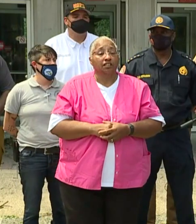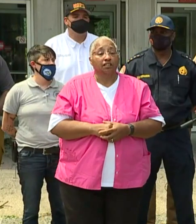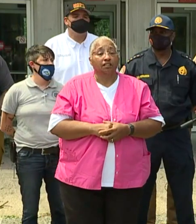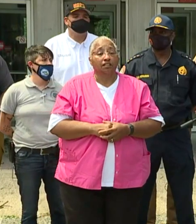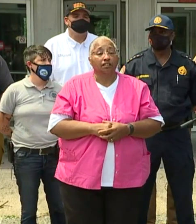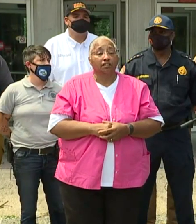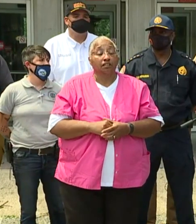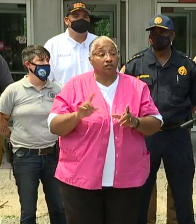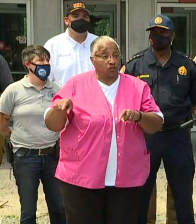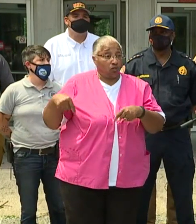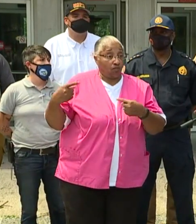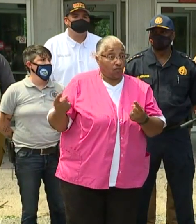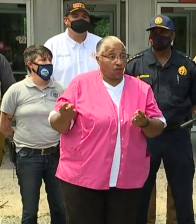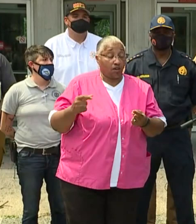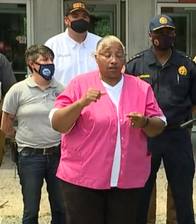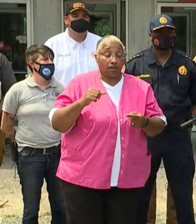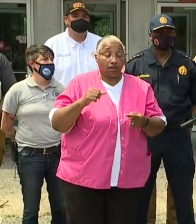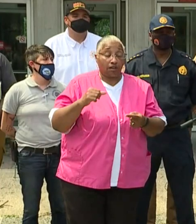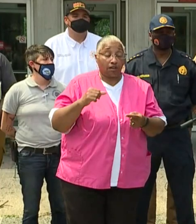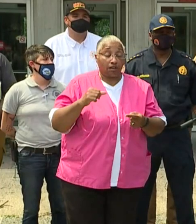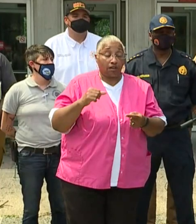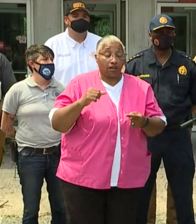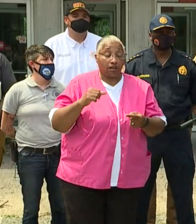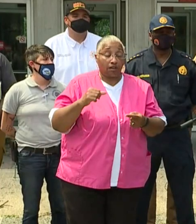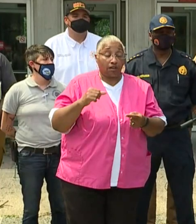So far, we have not had reports of